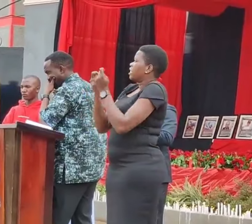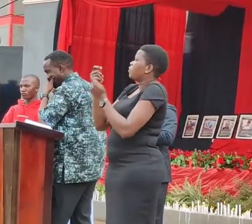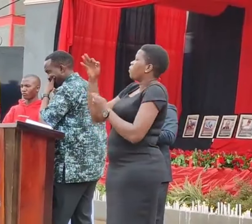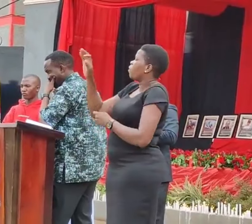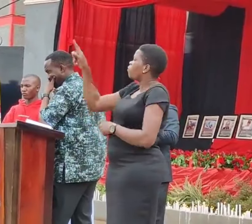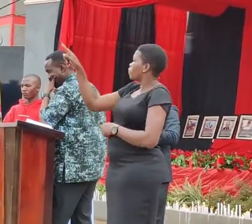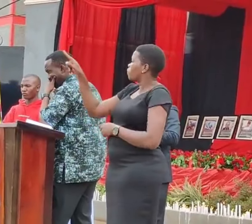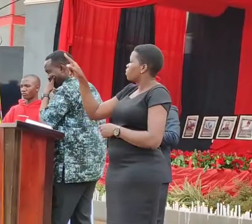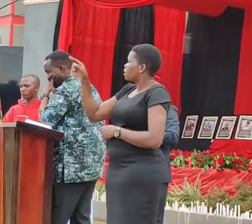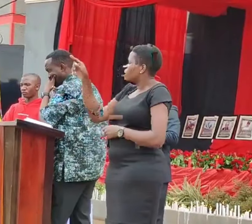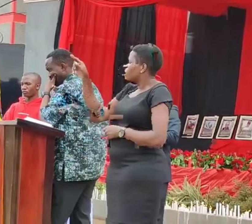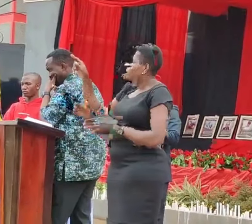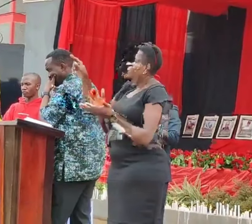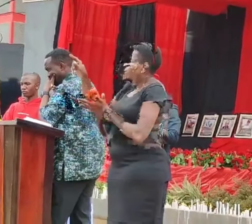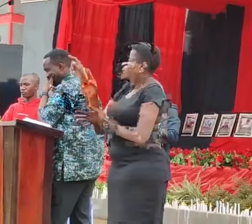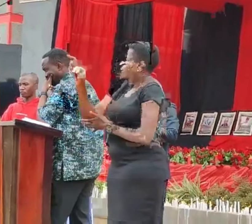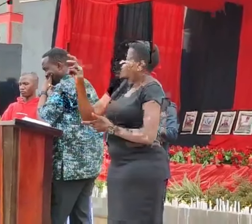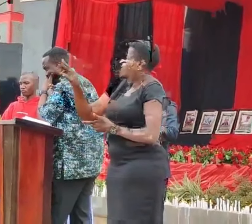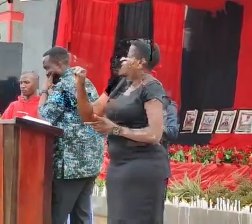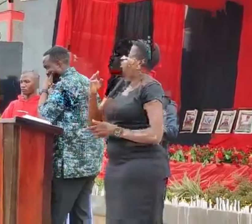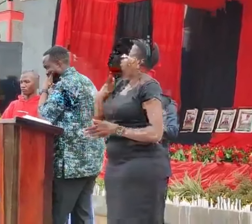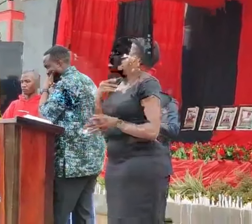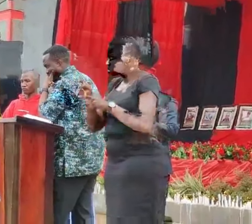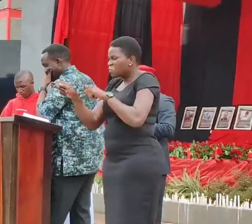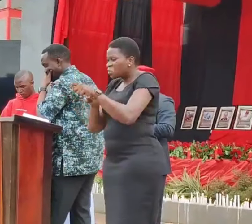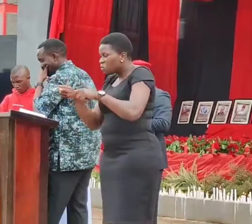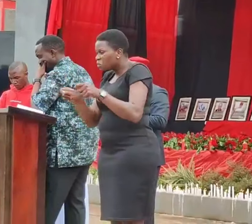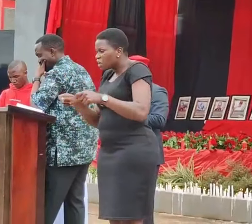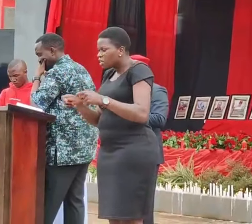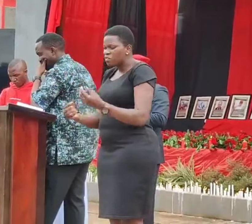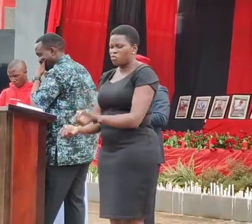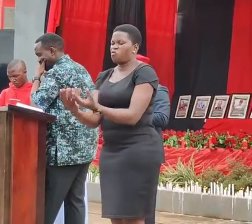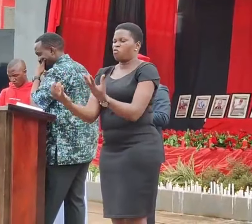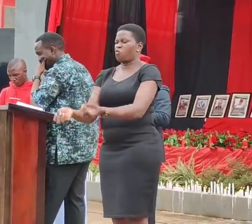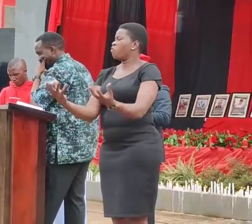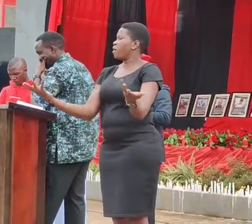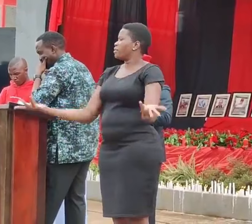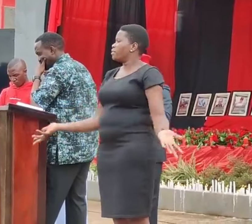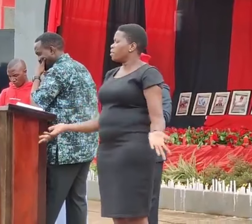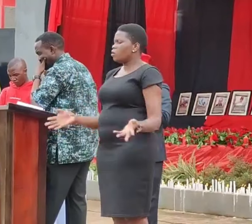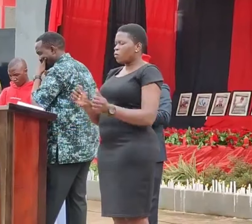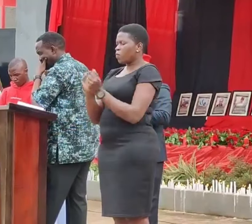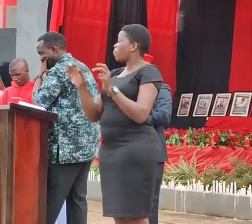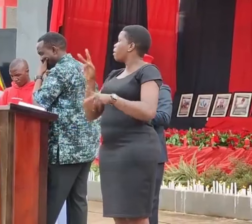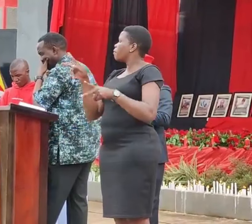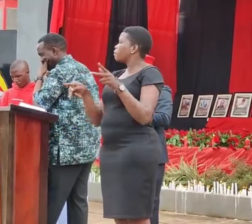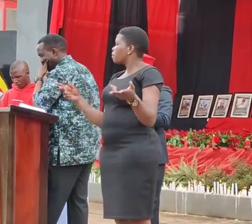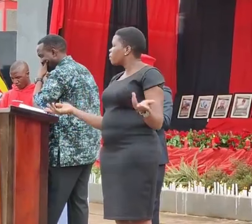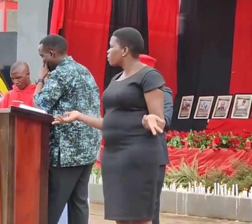of government want to rule grasses, want to rule no people?